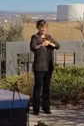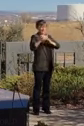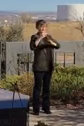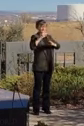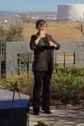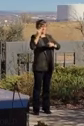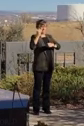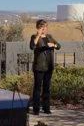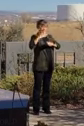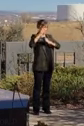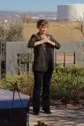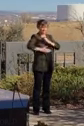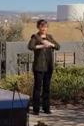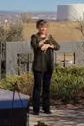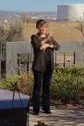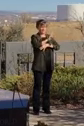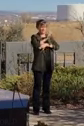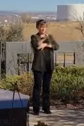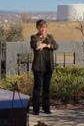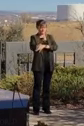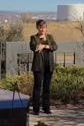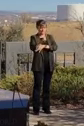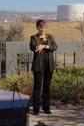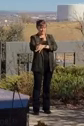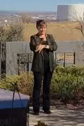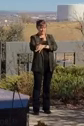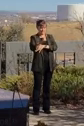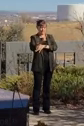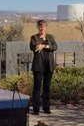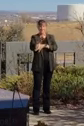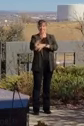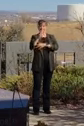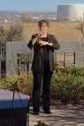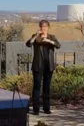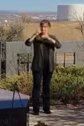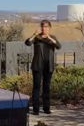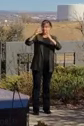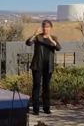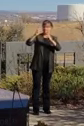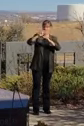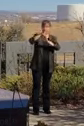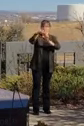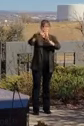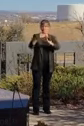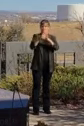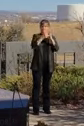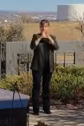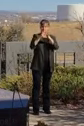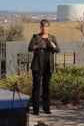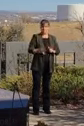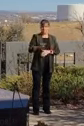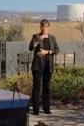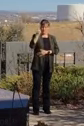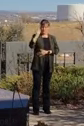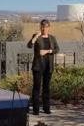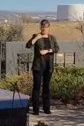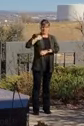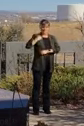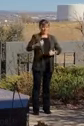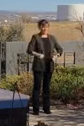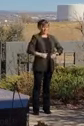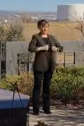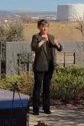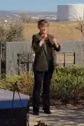I. Unlike Memorial Day, Veterans Day pays tribute to all American veterans living or